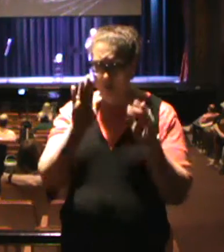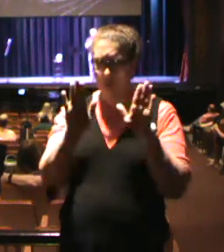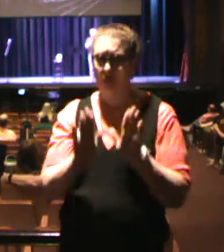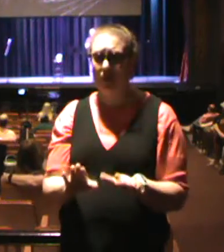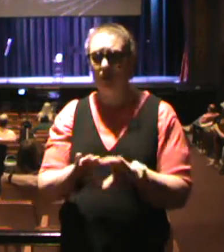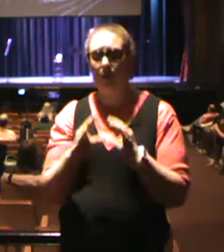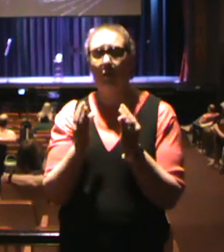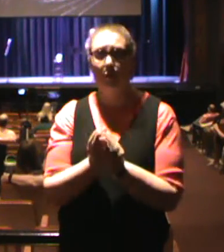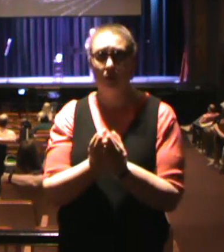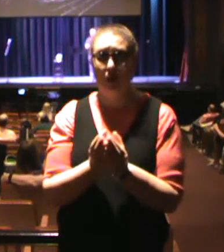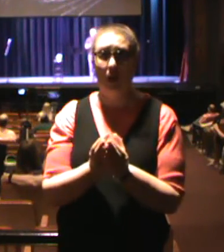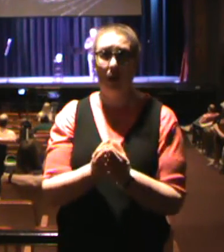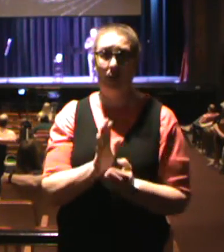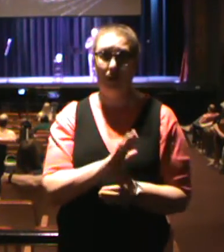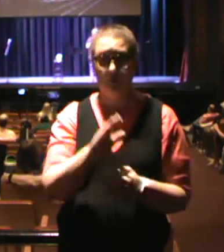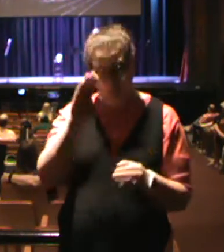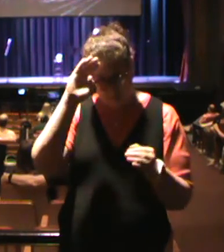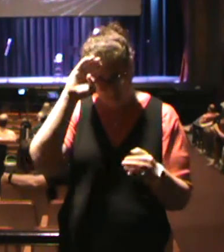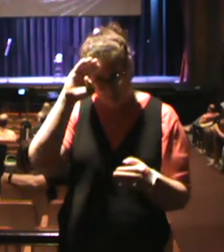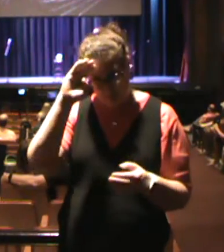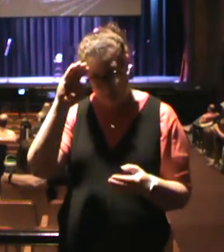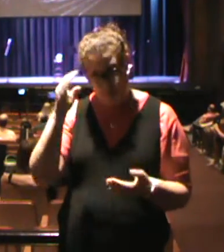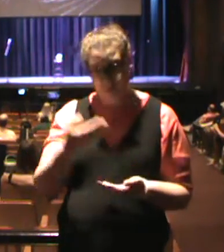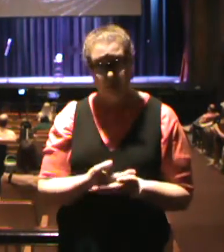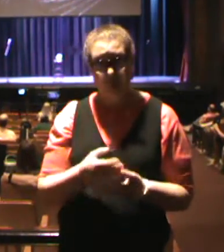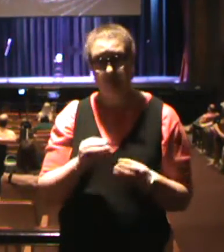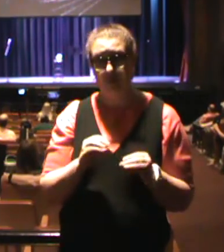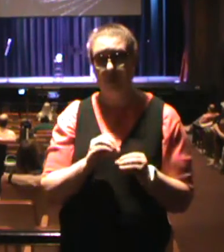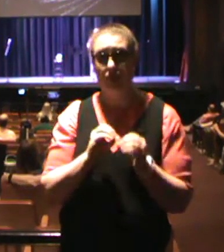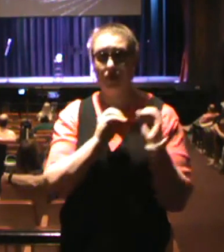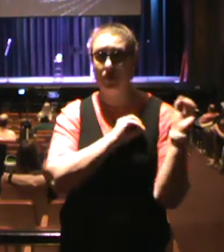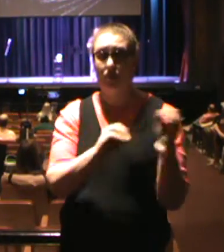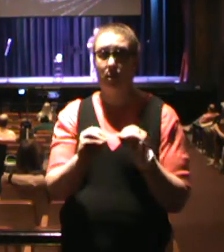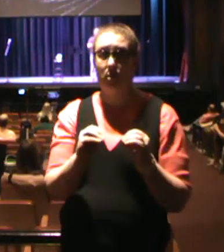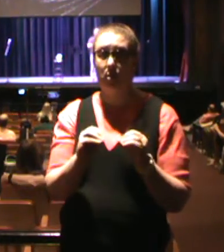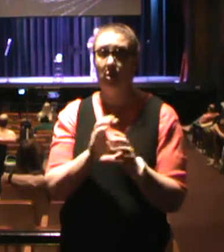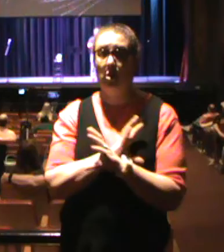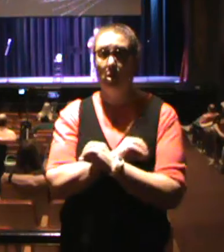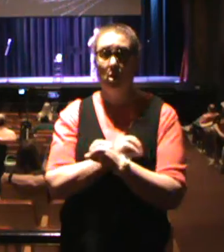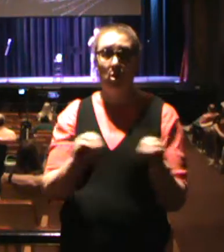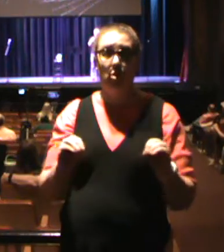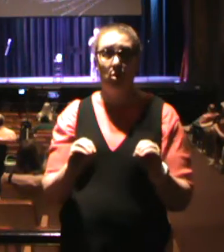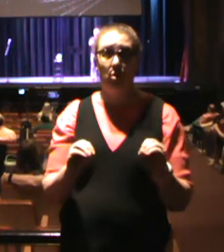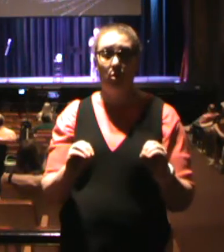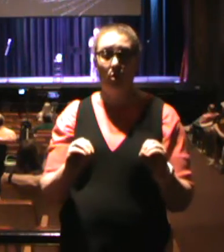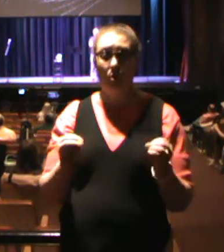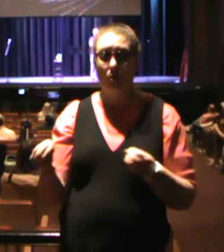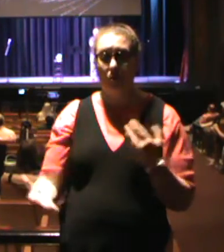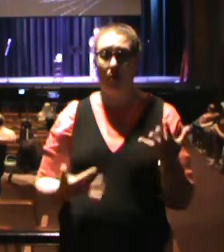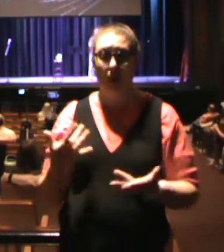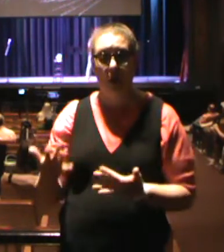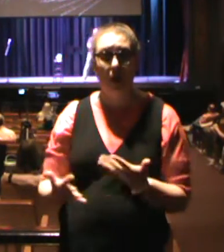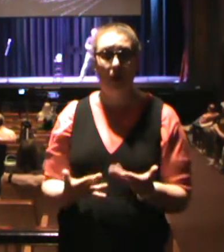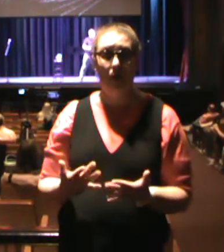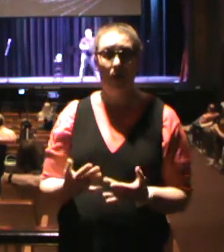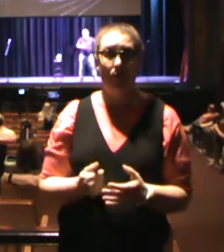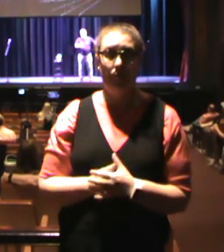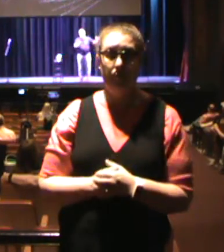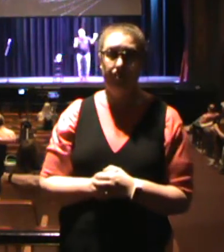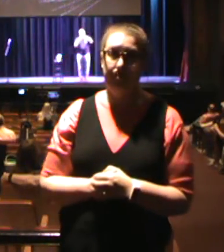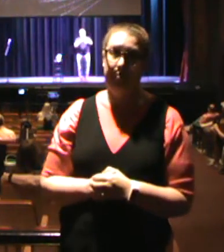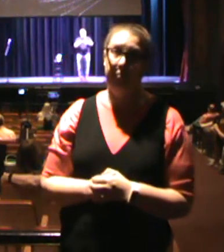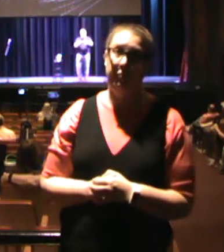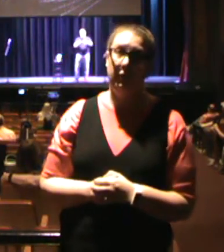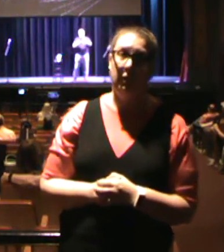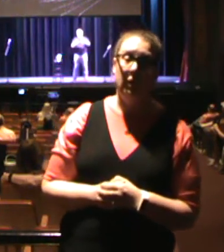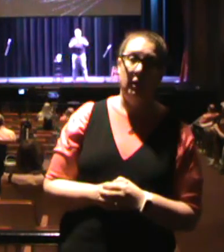class, and his son was teaching that there was no such thing as hell. and he was teaching within the church, but he was a son.